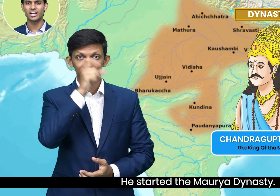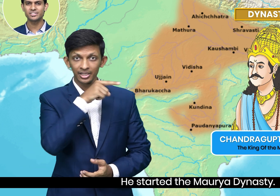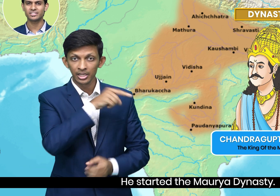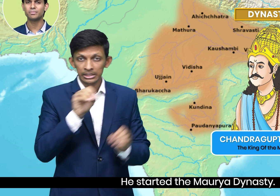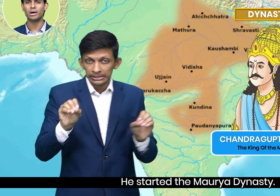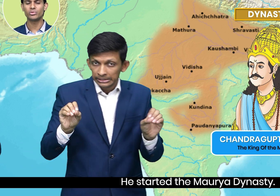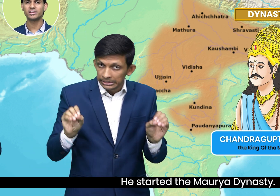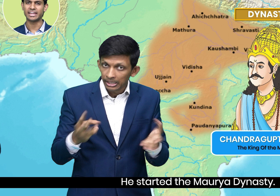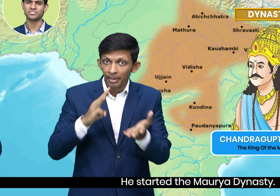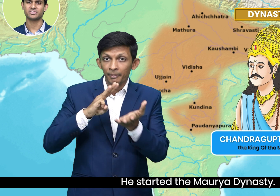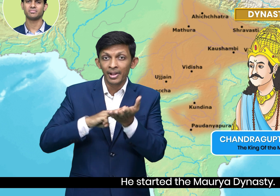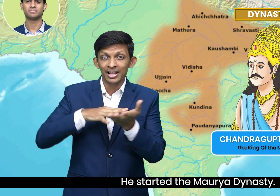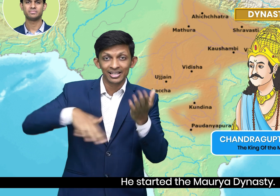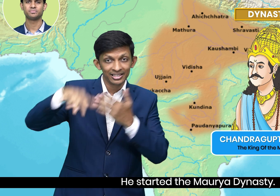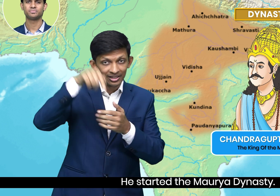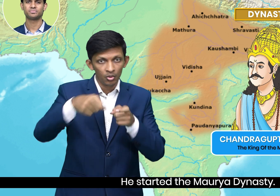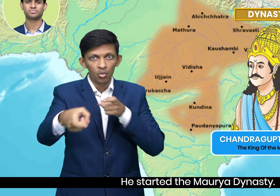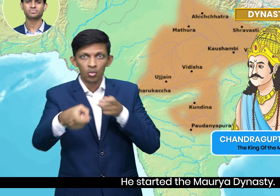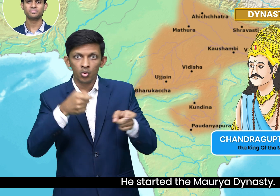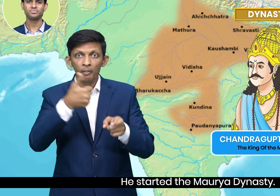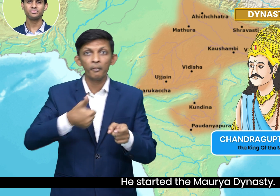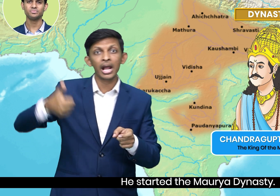He started the Maurya Dynasty.